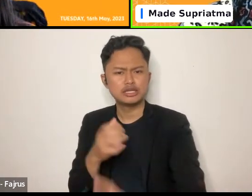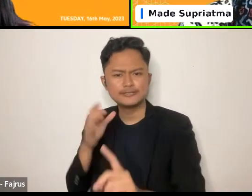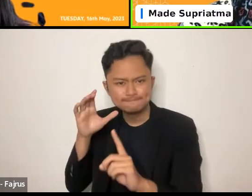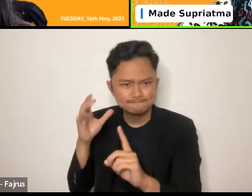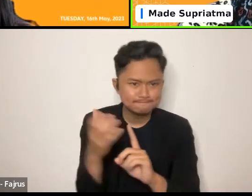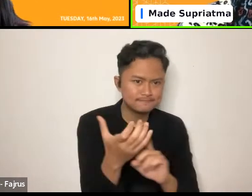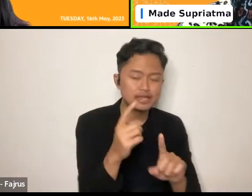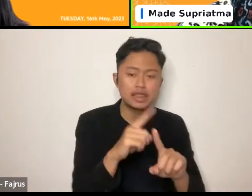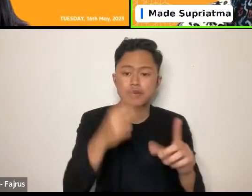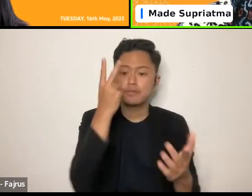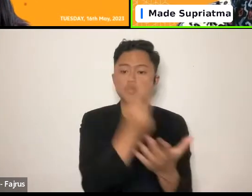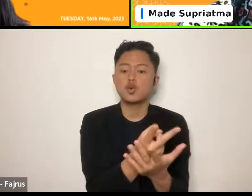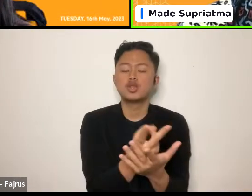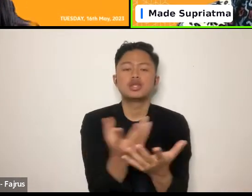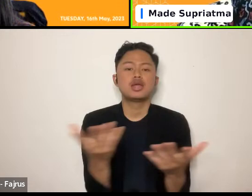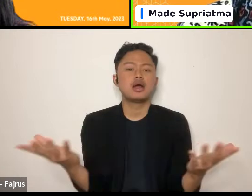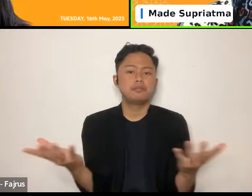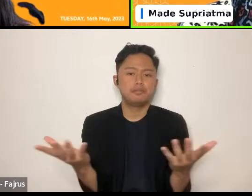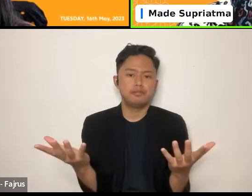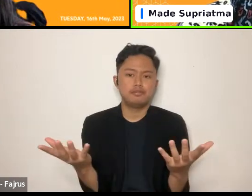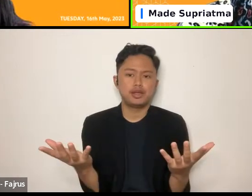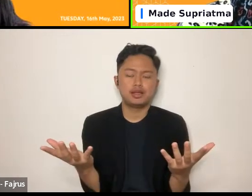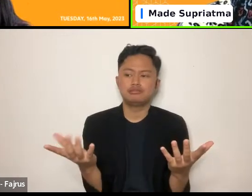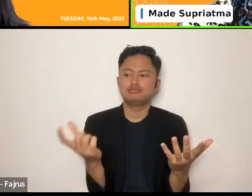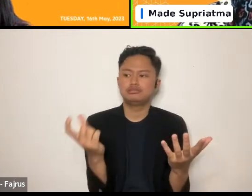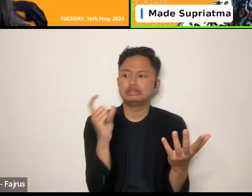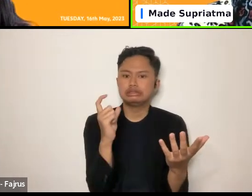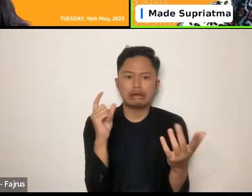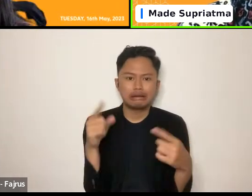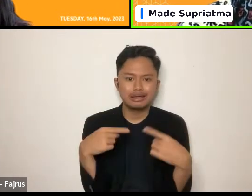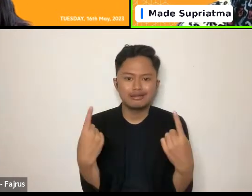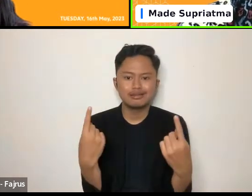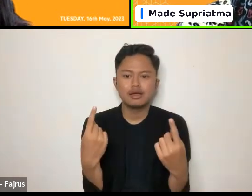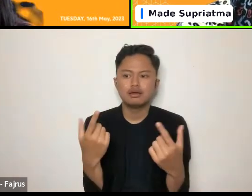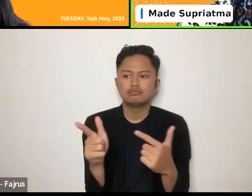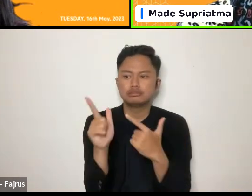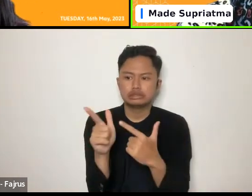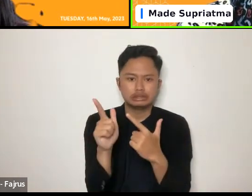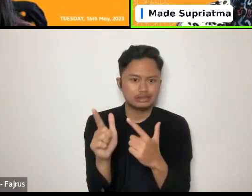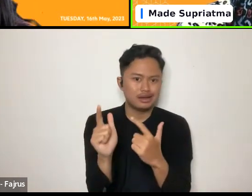fact that our best military